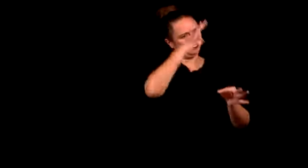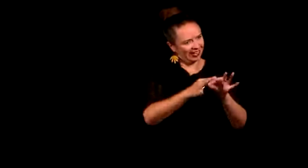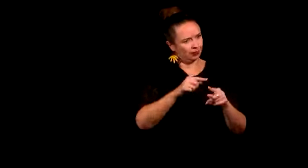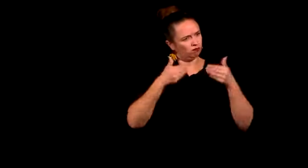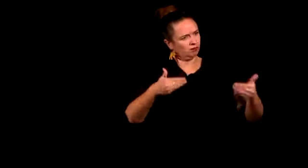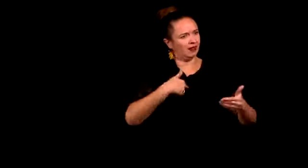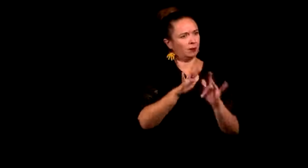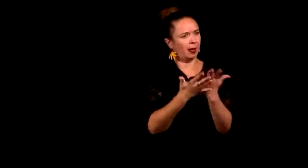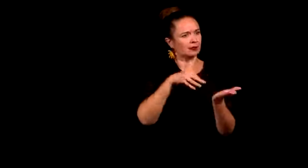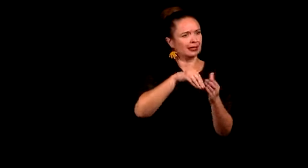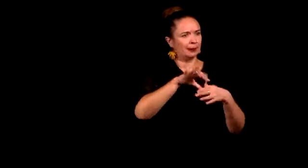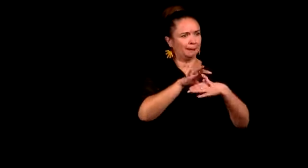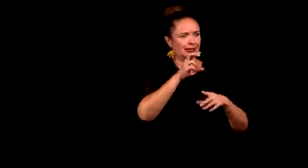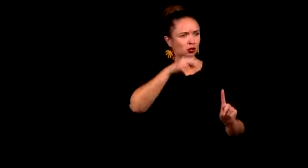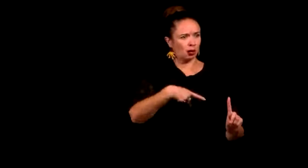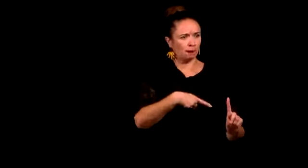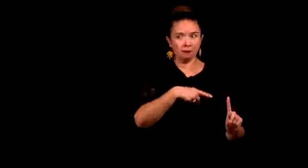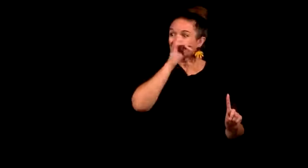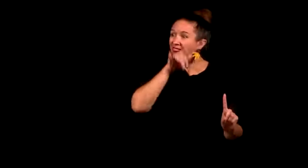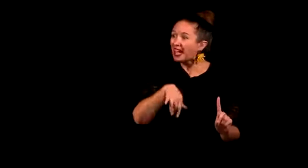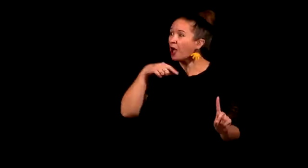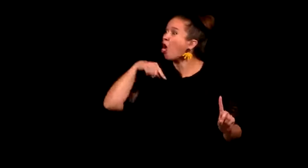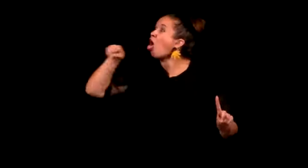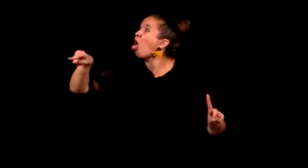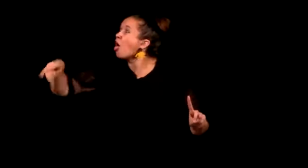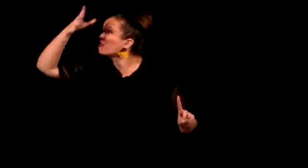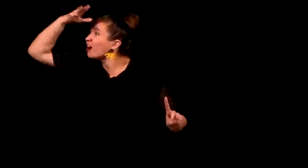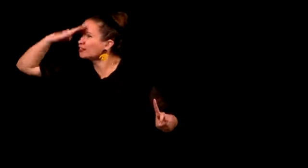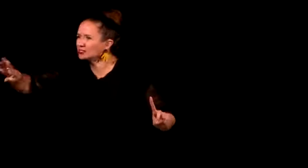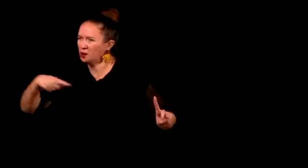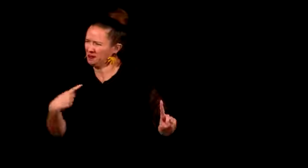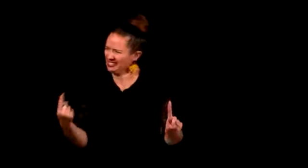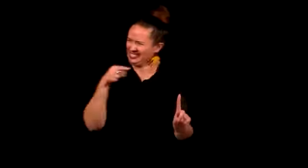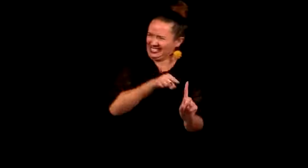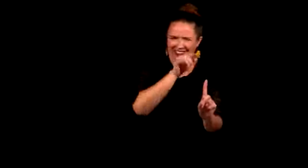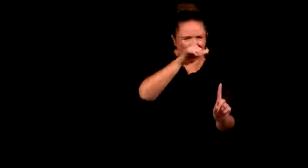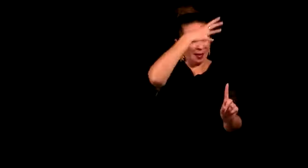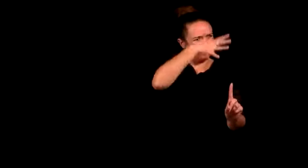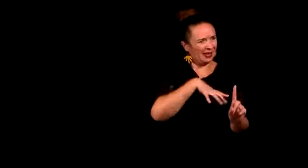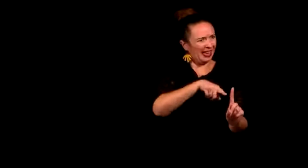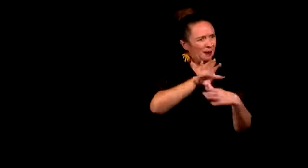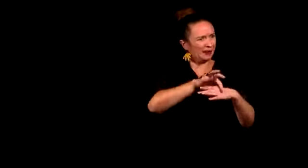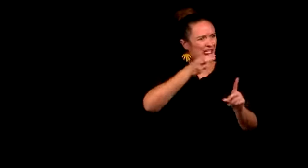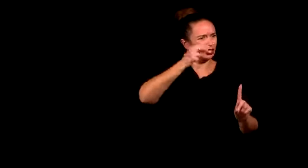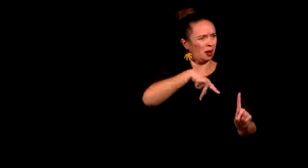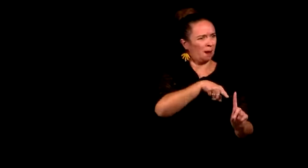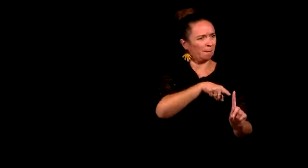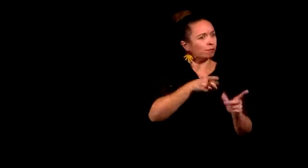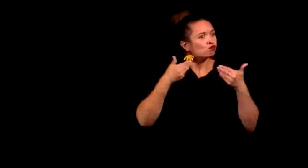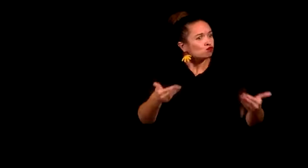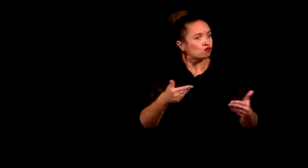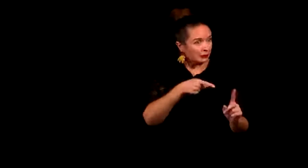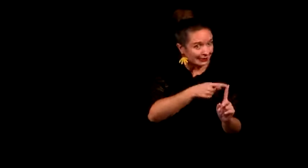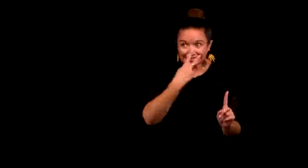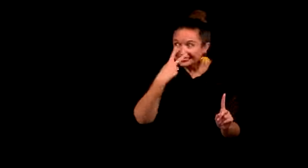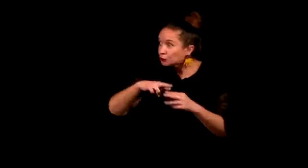with faith wanting to study the Bible and to worship. So